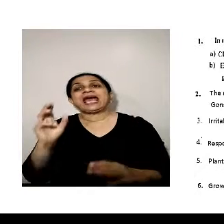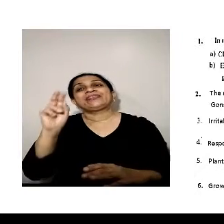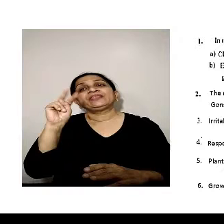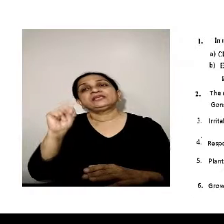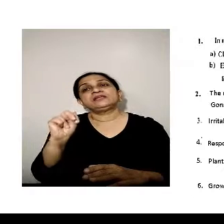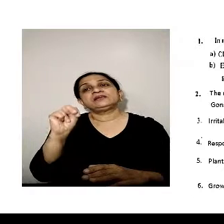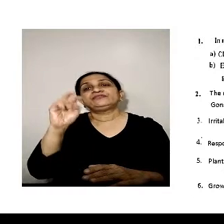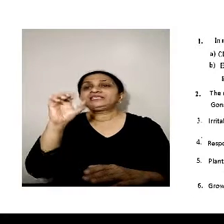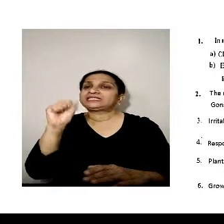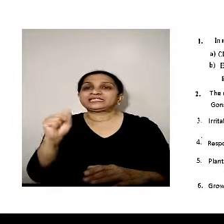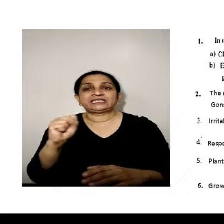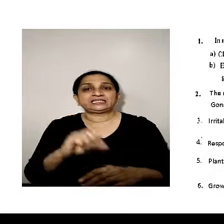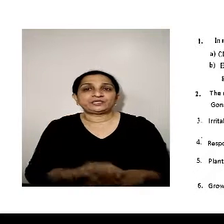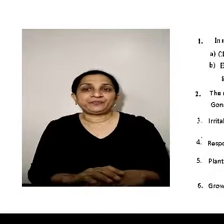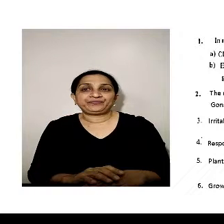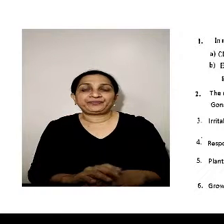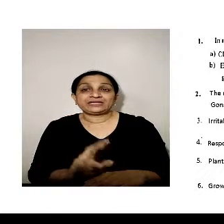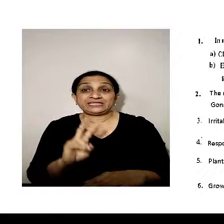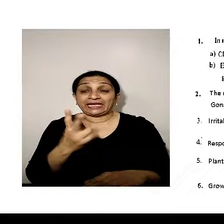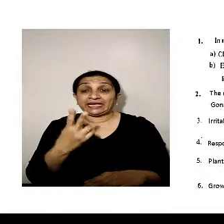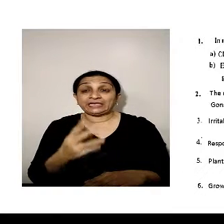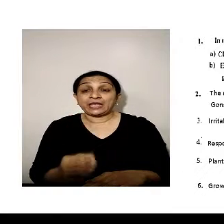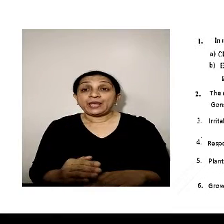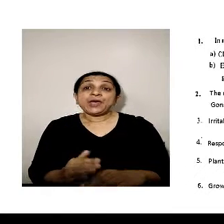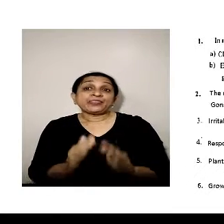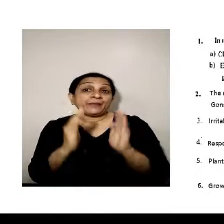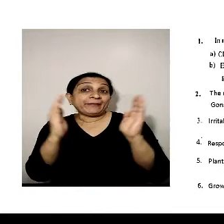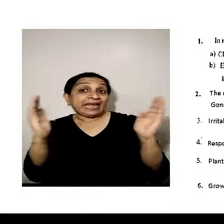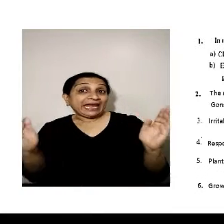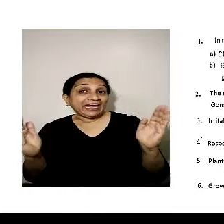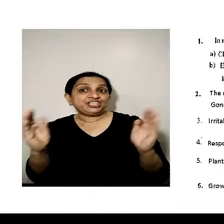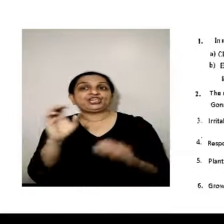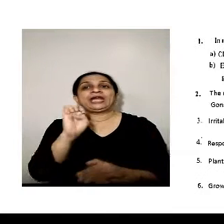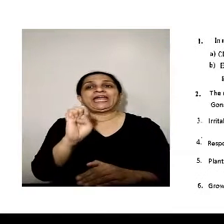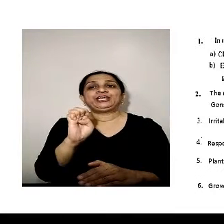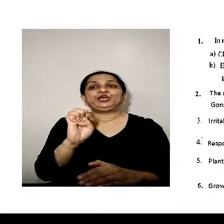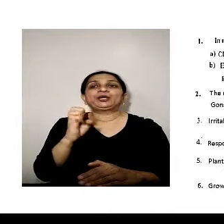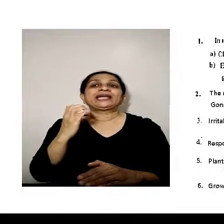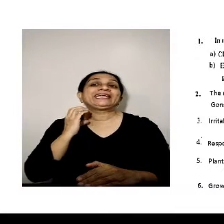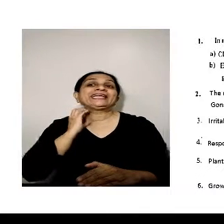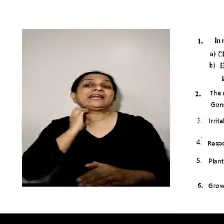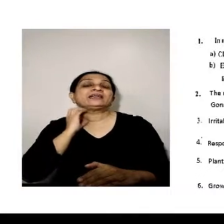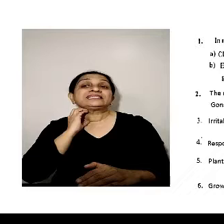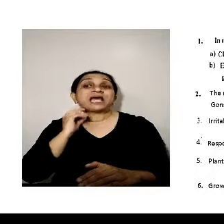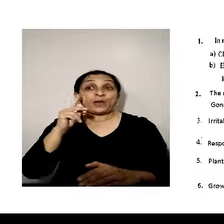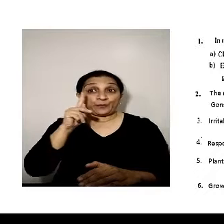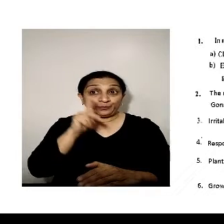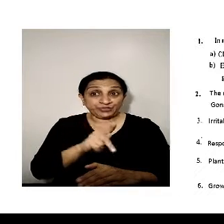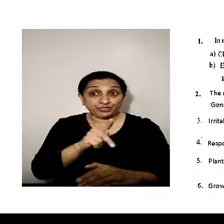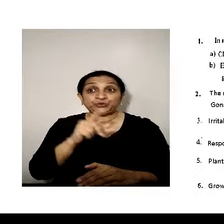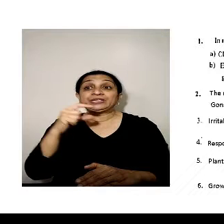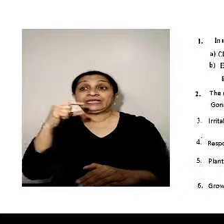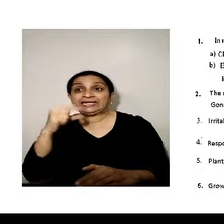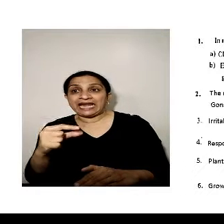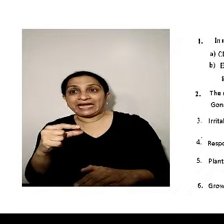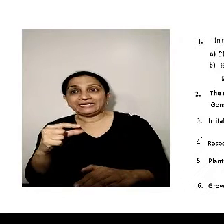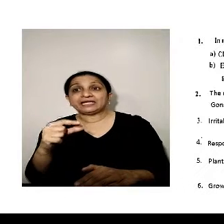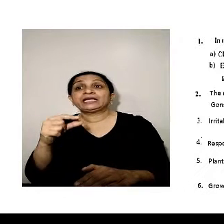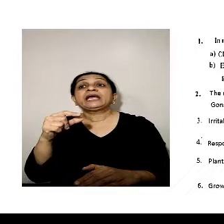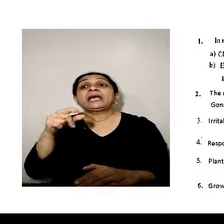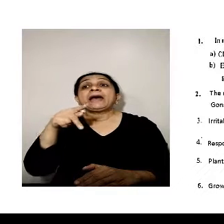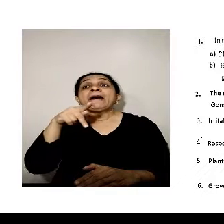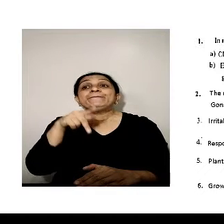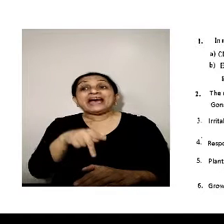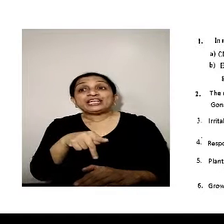systems, and the nervous system. Second, the major endocrine glands are pituitary gland,